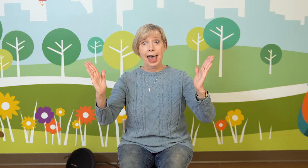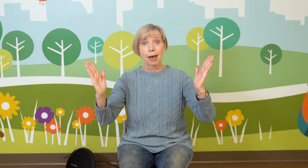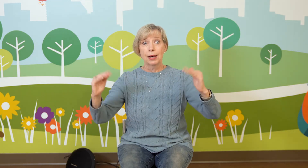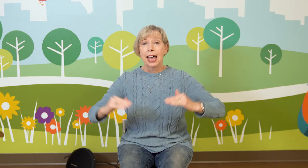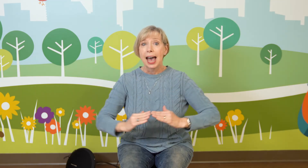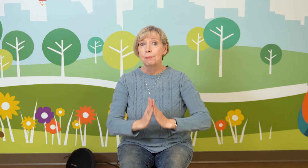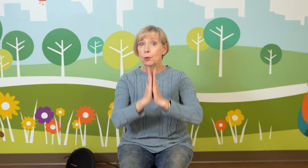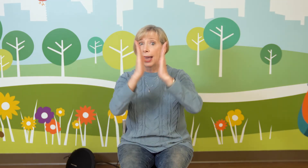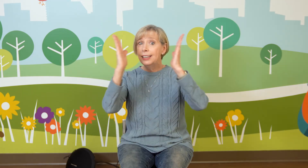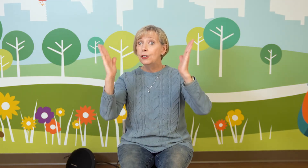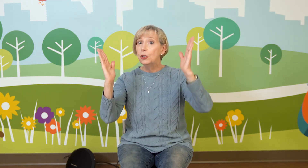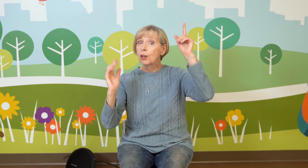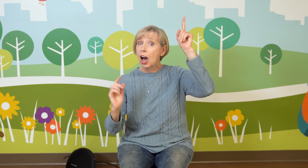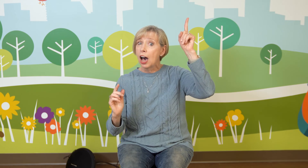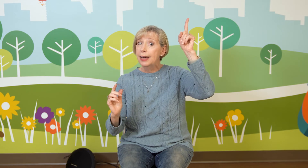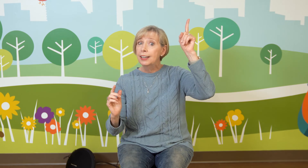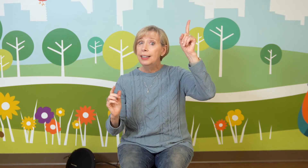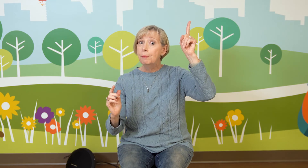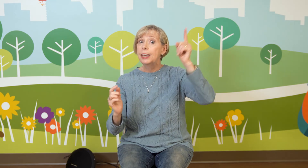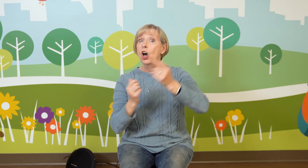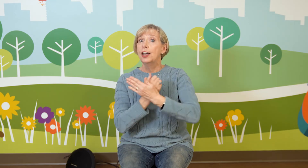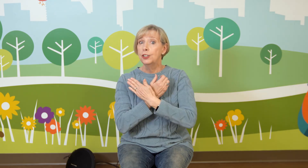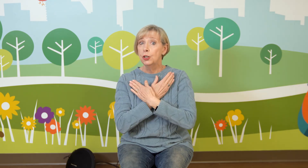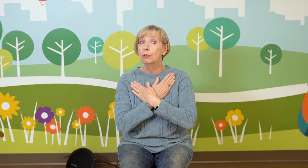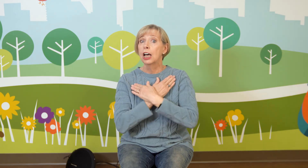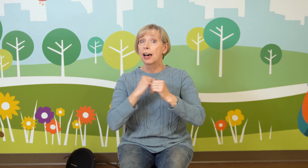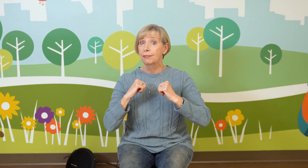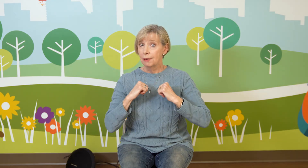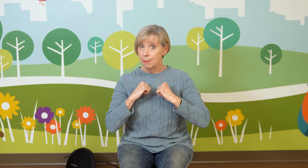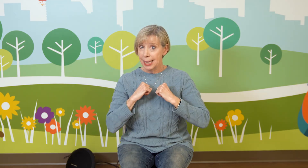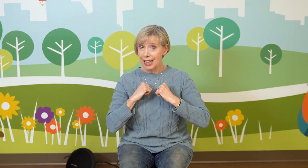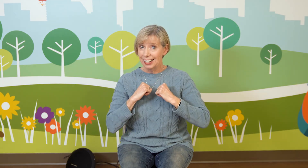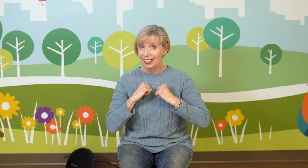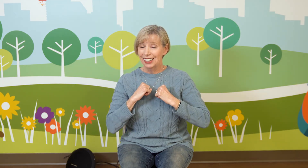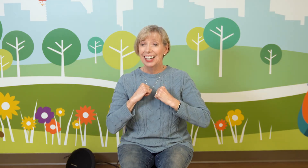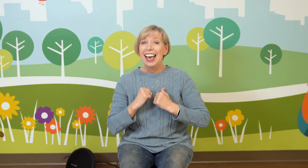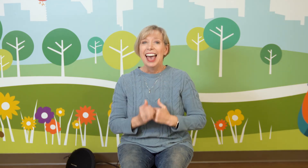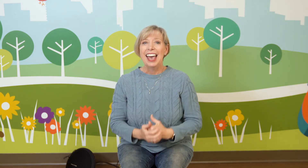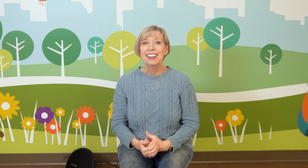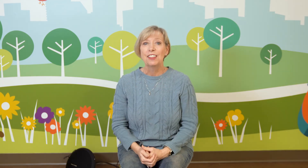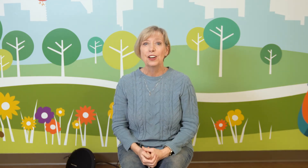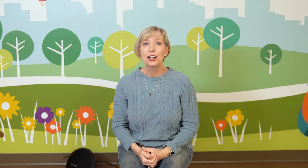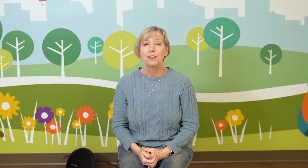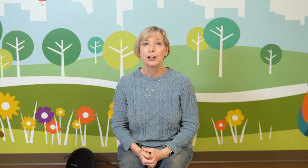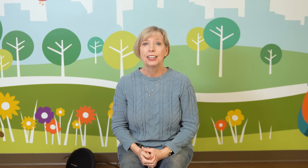clap. I praise you, God, because you love me. And then the third verse is,